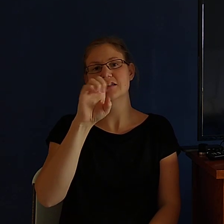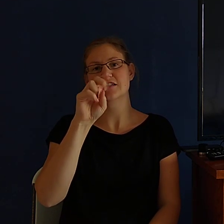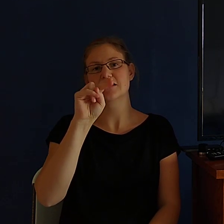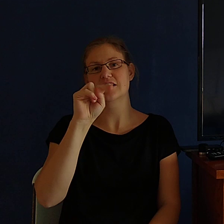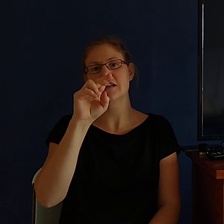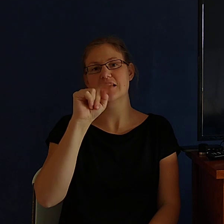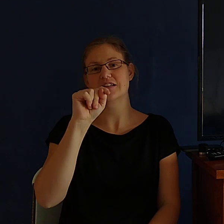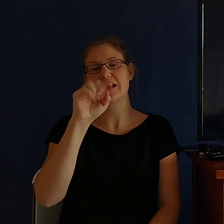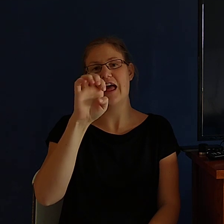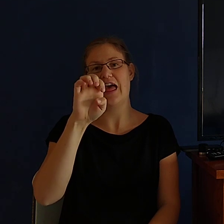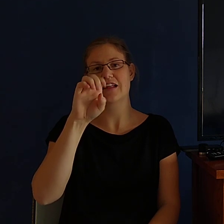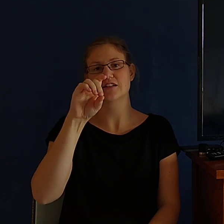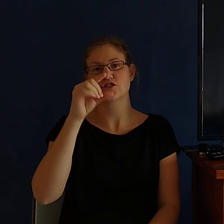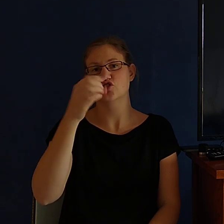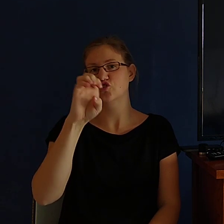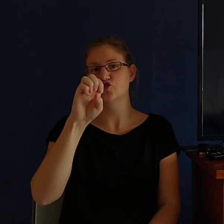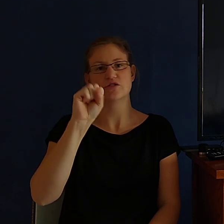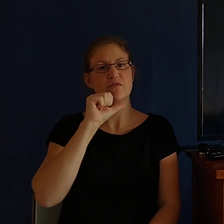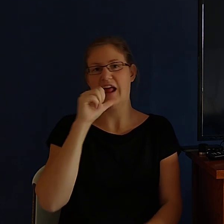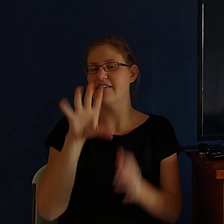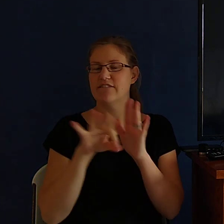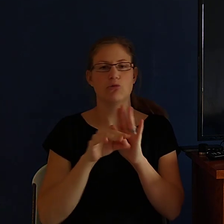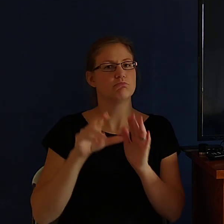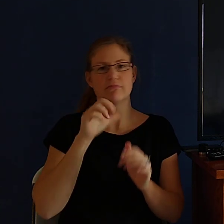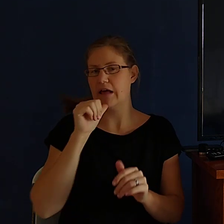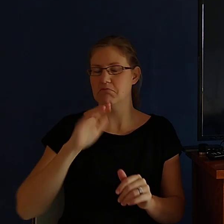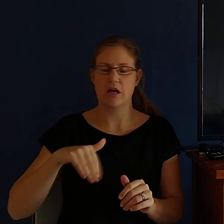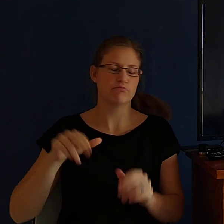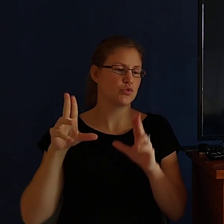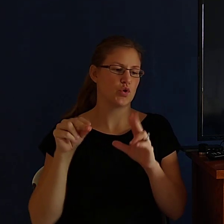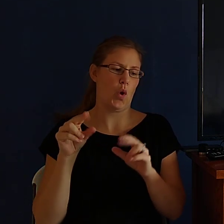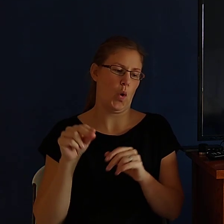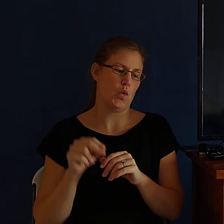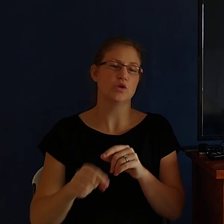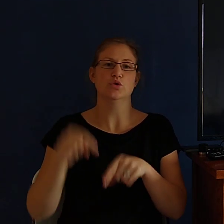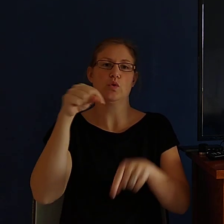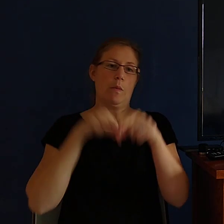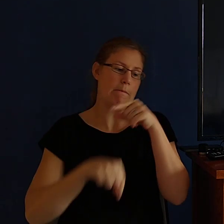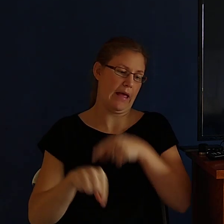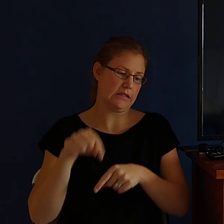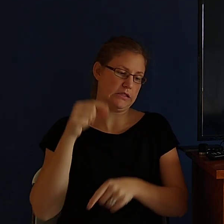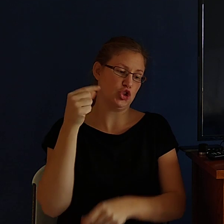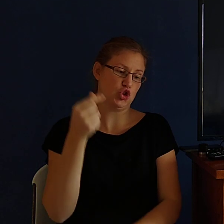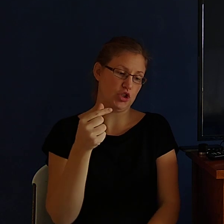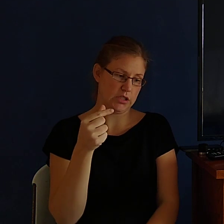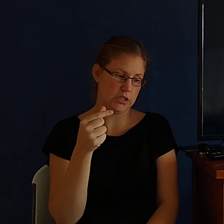haven't discovered yet? No. Let's go back to G, and from